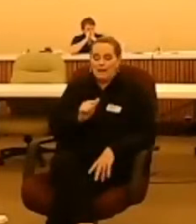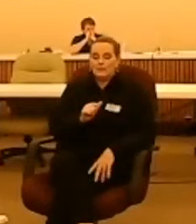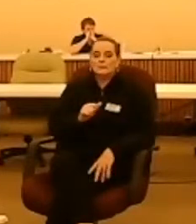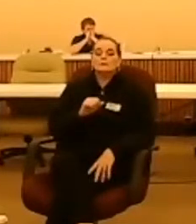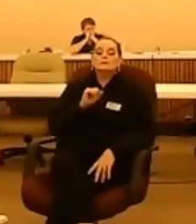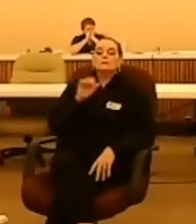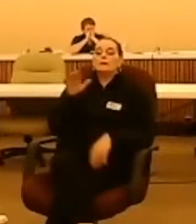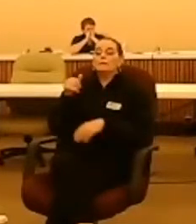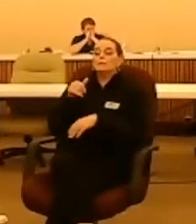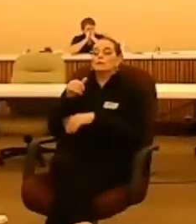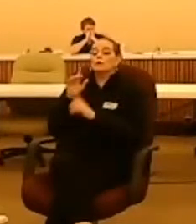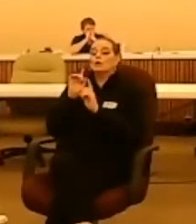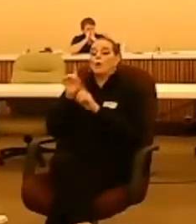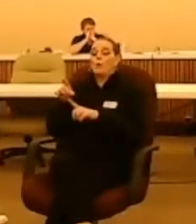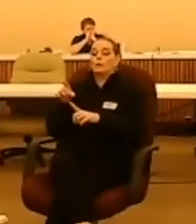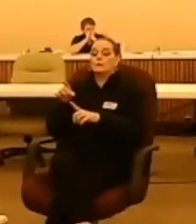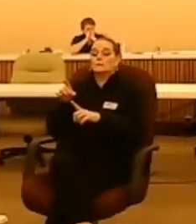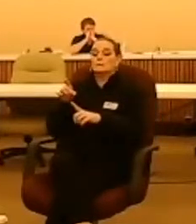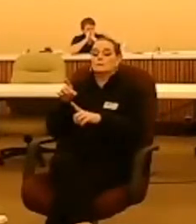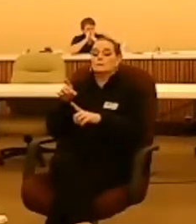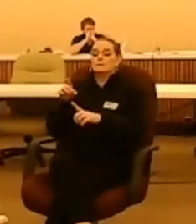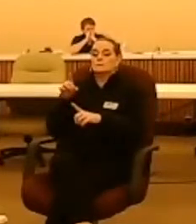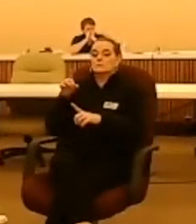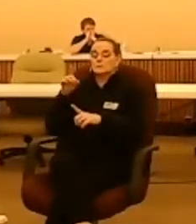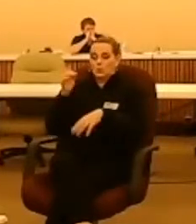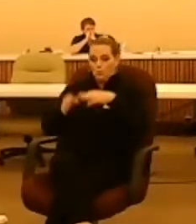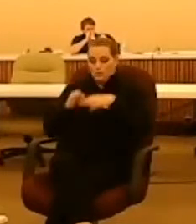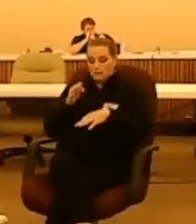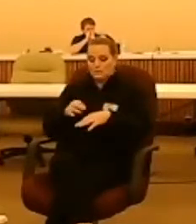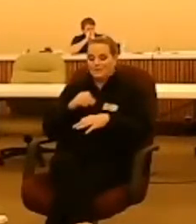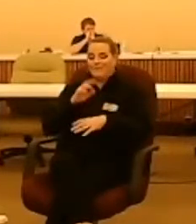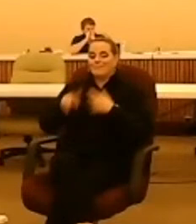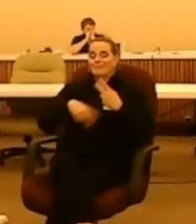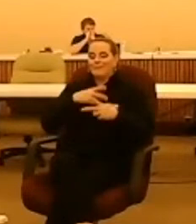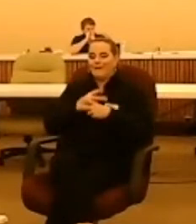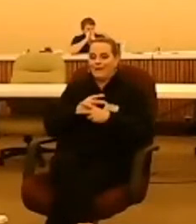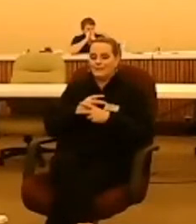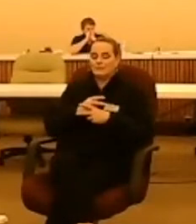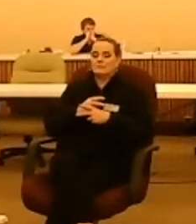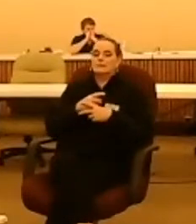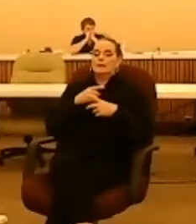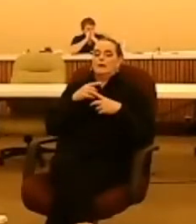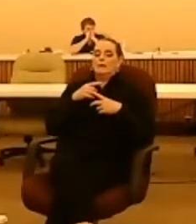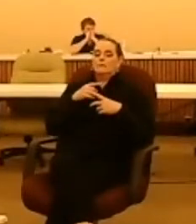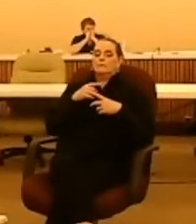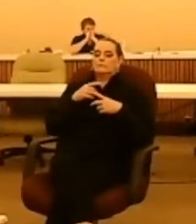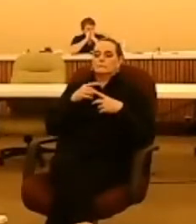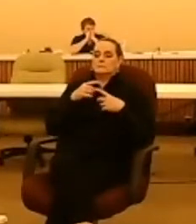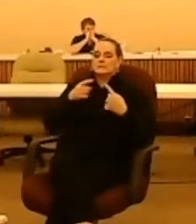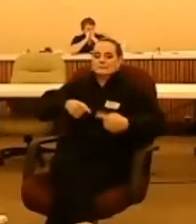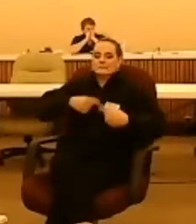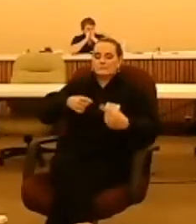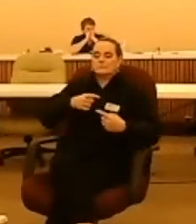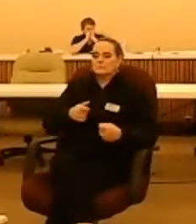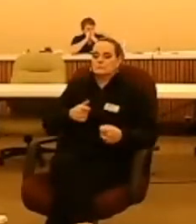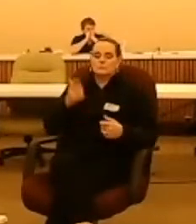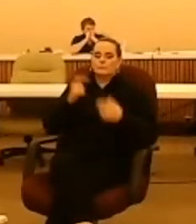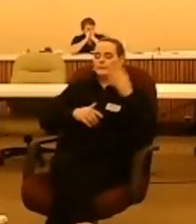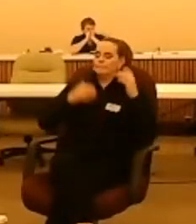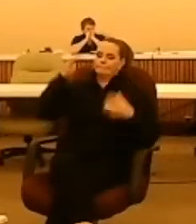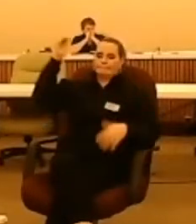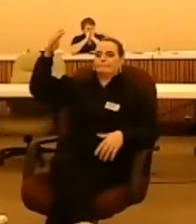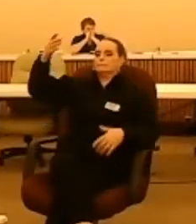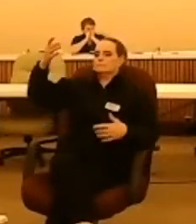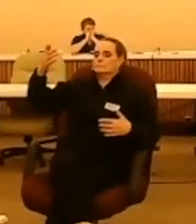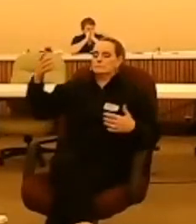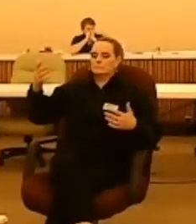to court to prosecute this, the kind of litigation that would be involved in prosecuting something that would be full scale, it would